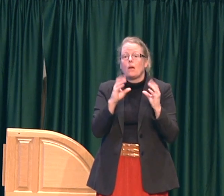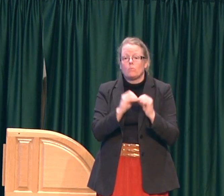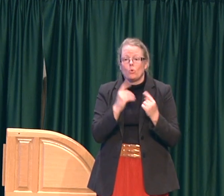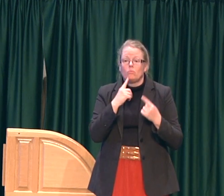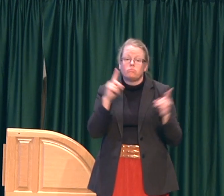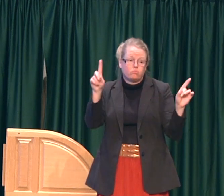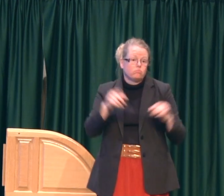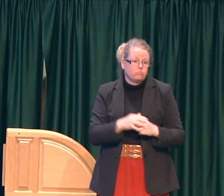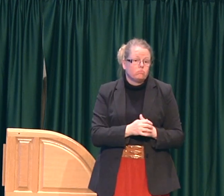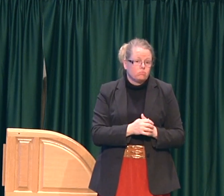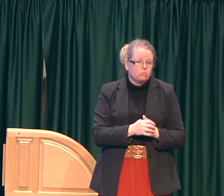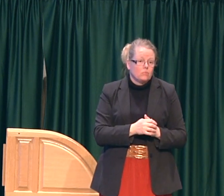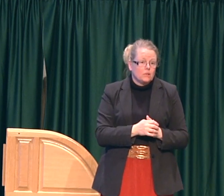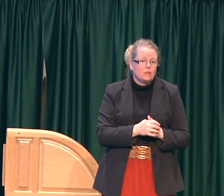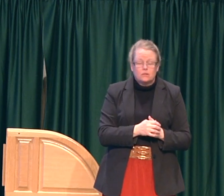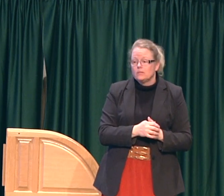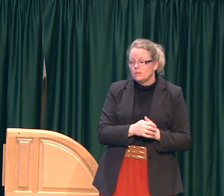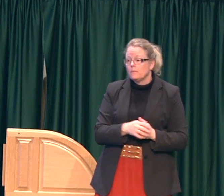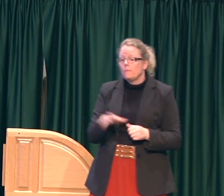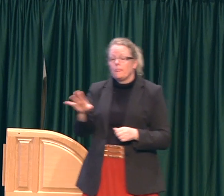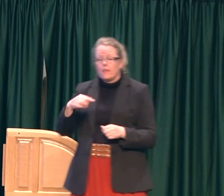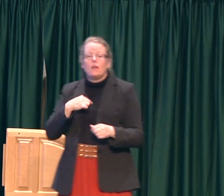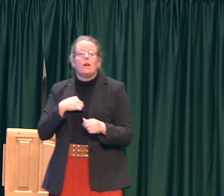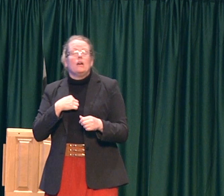You will see a lot more success.